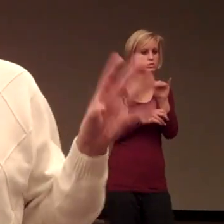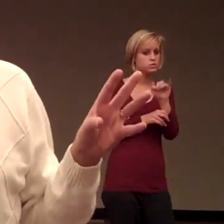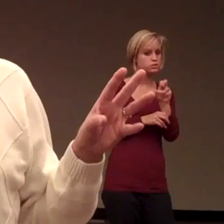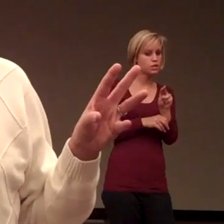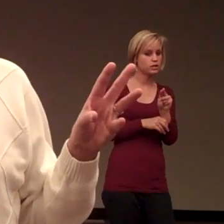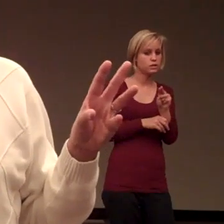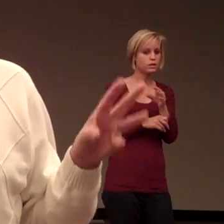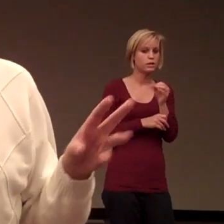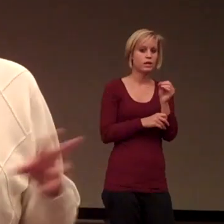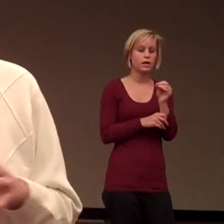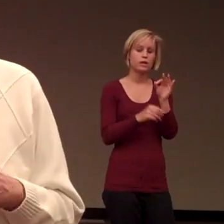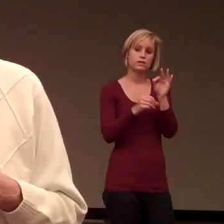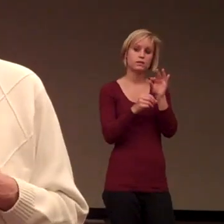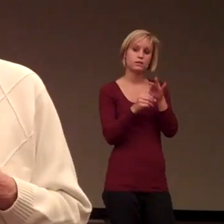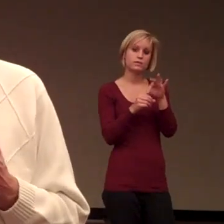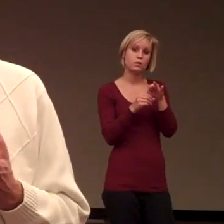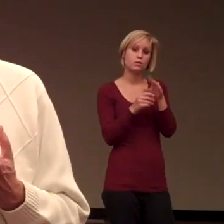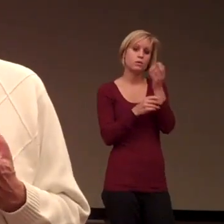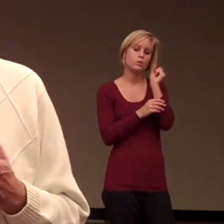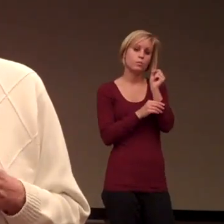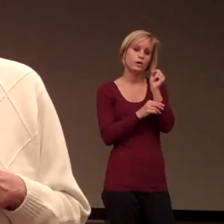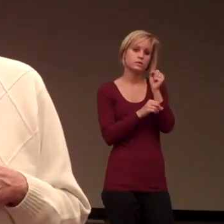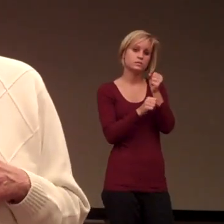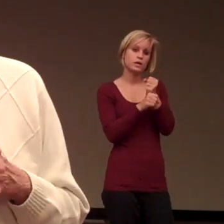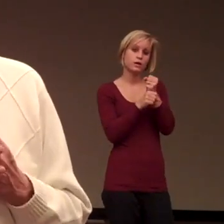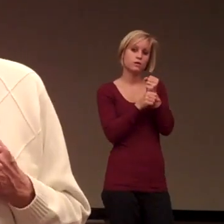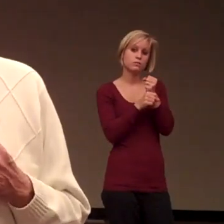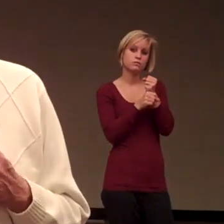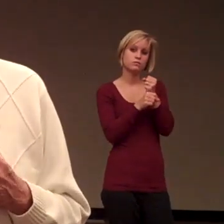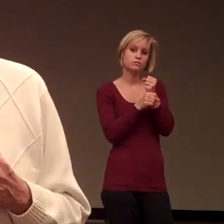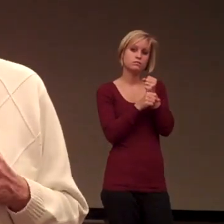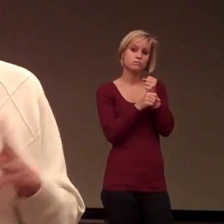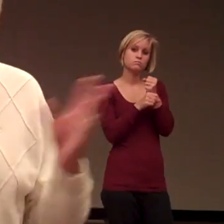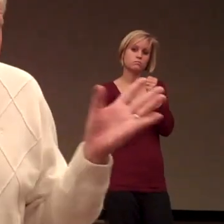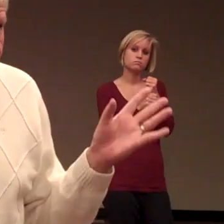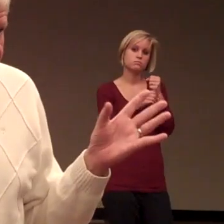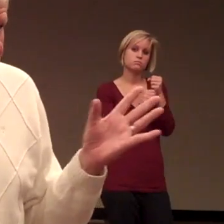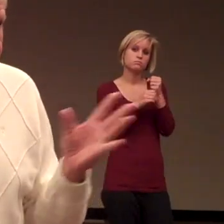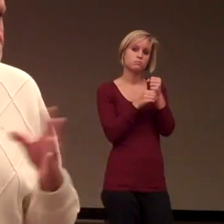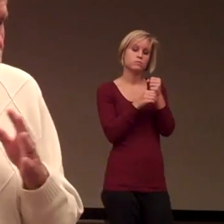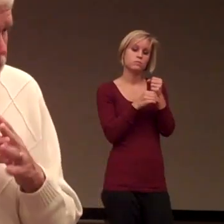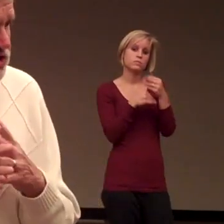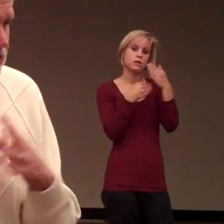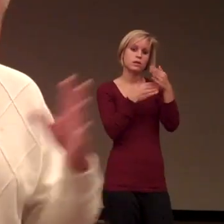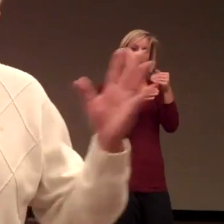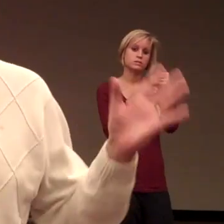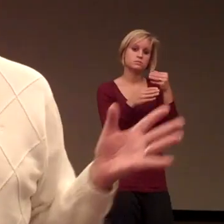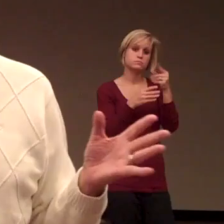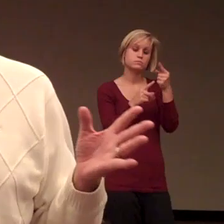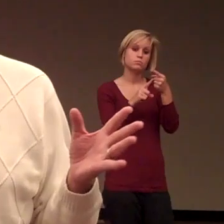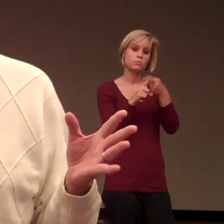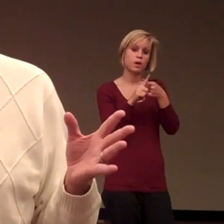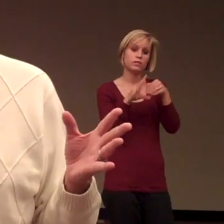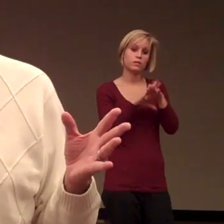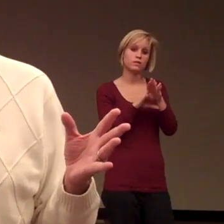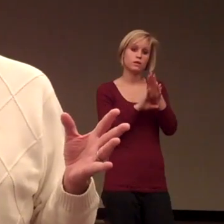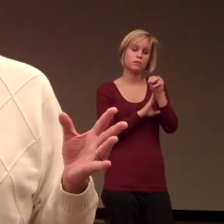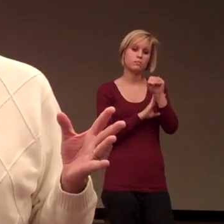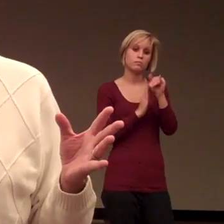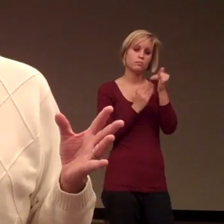And the vote of secession is held the following month in May, and overwhelmingly, Virginia votes for